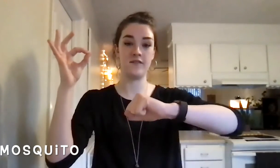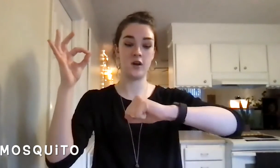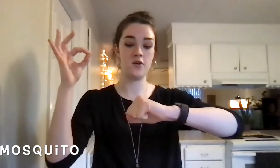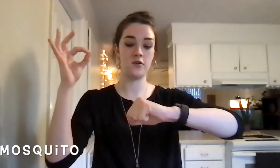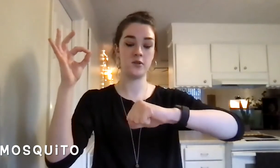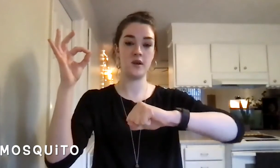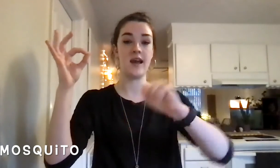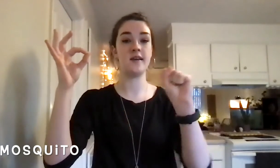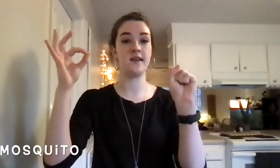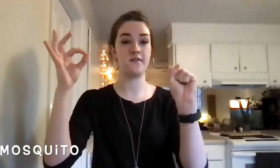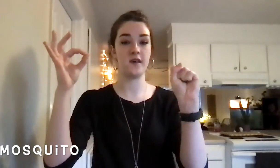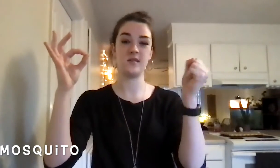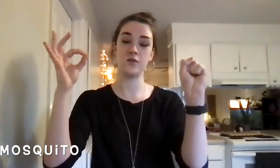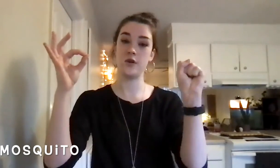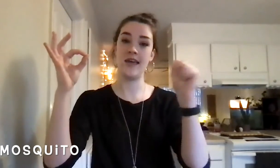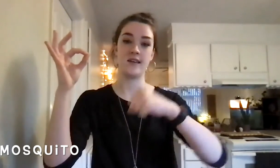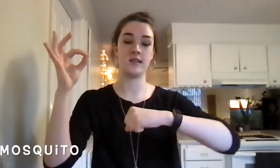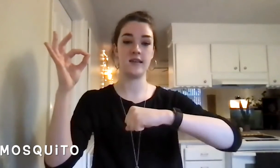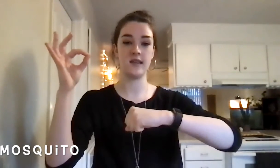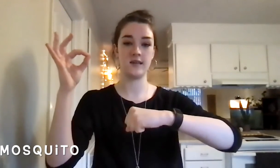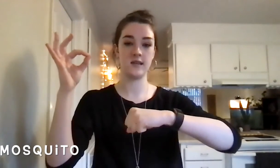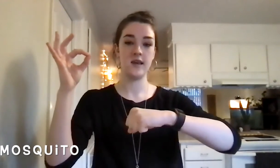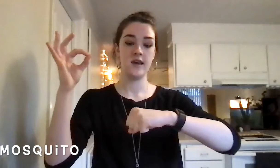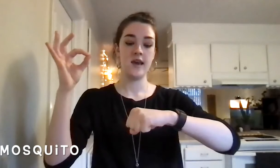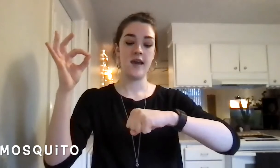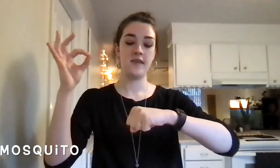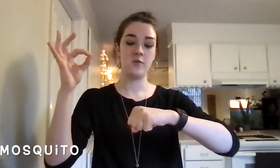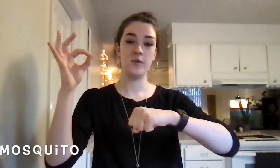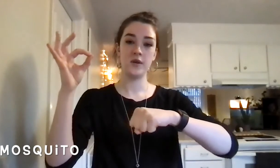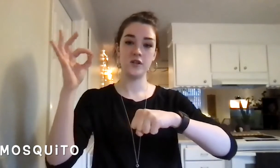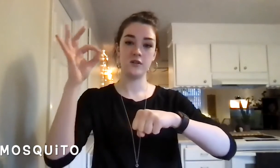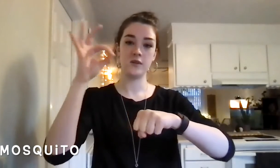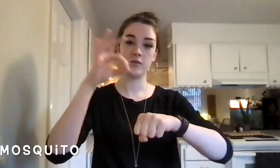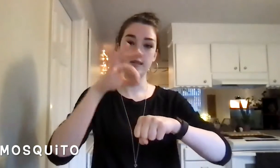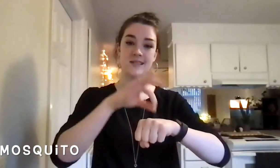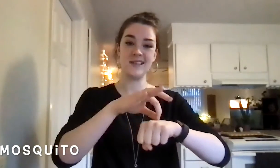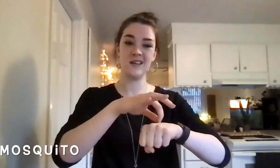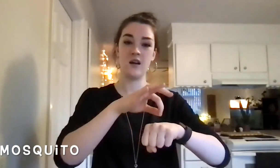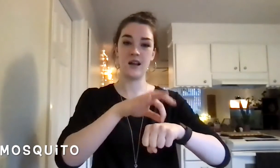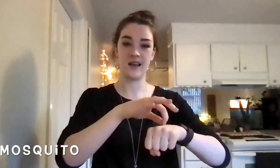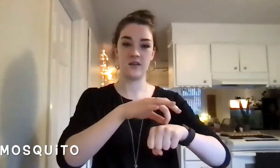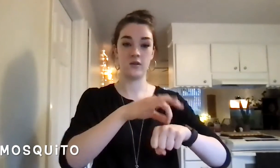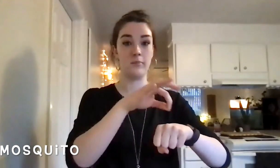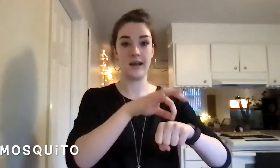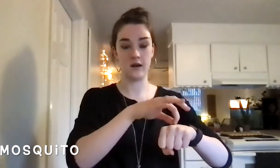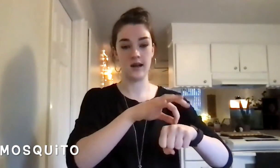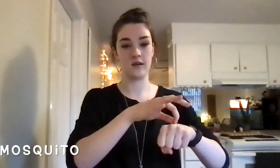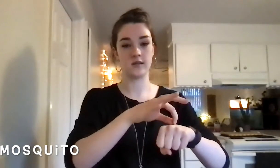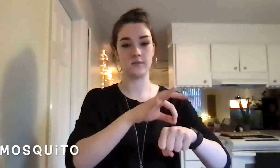our non-dominant hand in a fist or in an S like this. And then what we're going to do is we're going to sting our hand or bite our hand because it's a